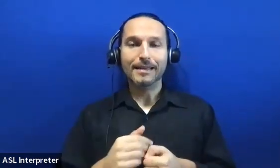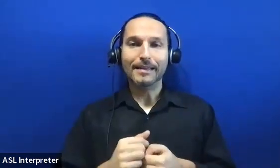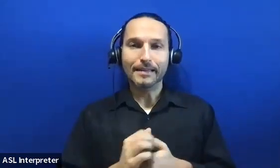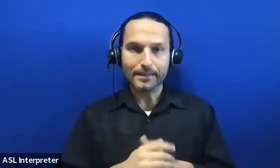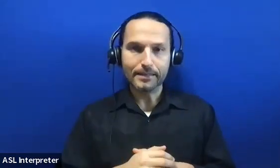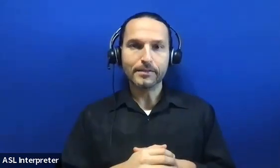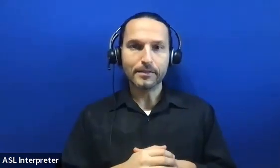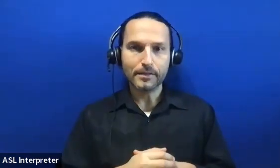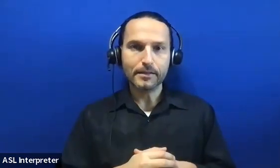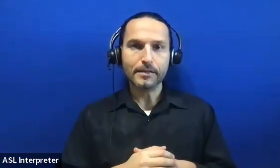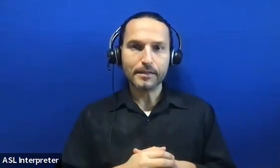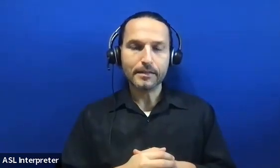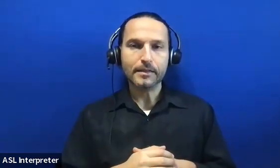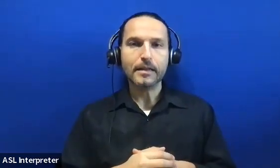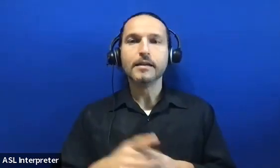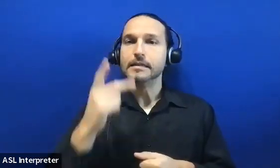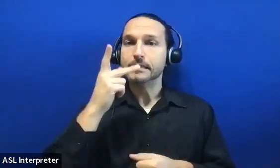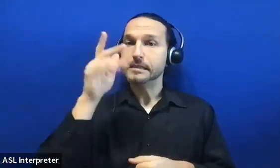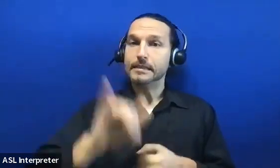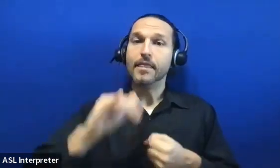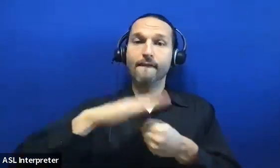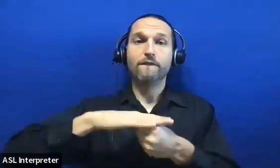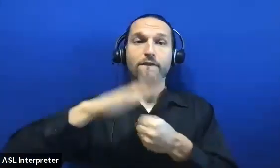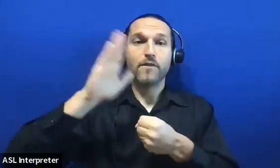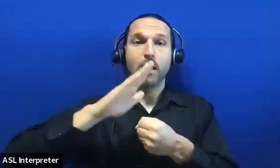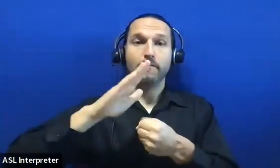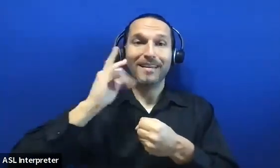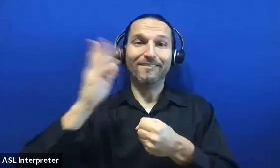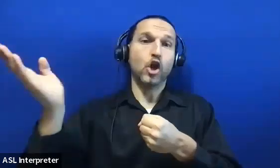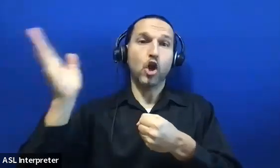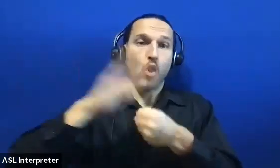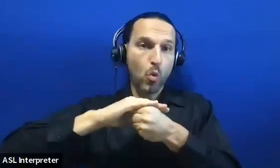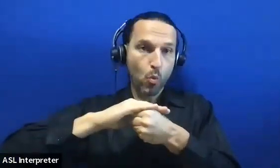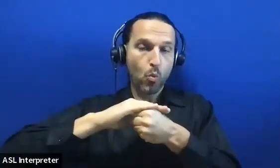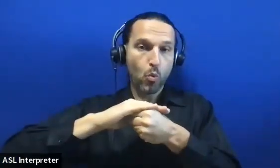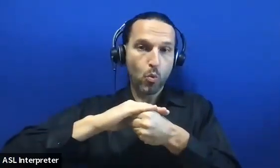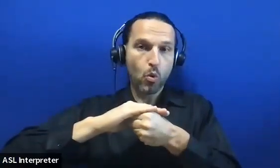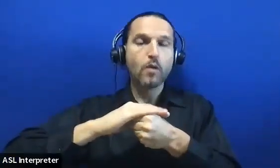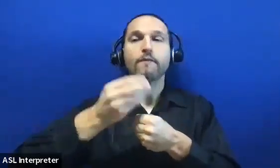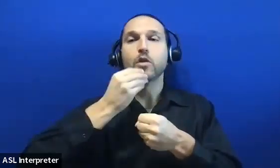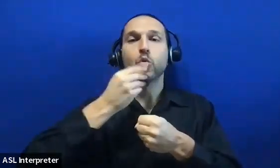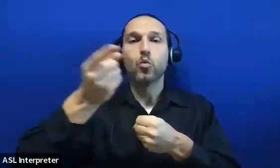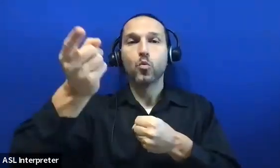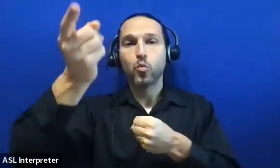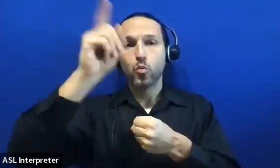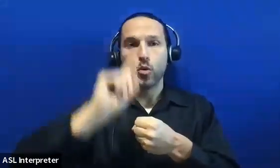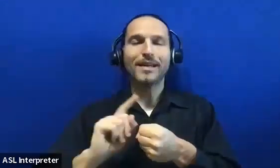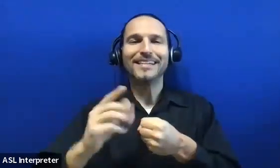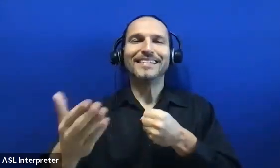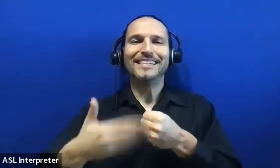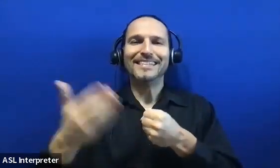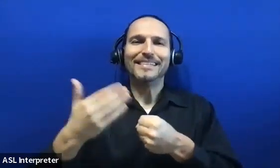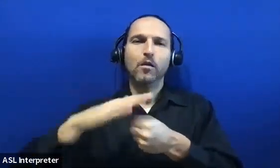off certain valves along the way, as the food travels down, that helps push it in the